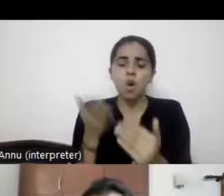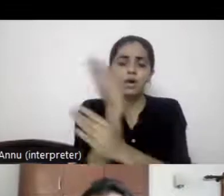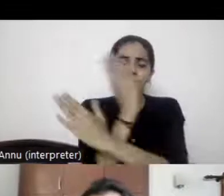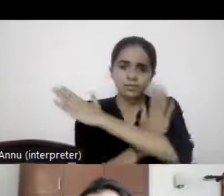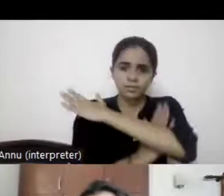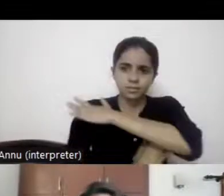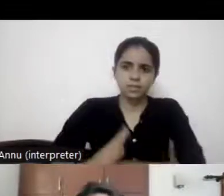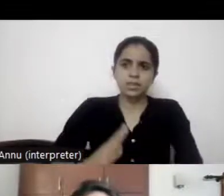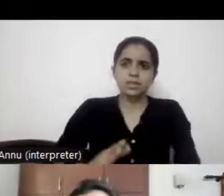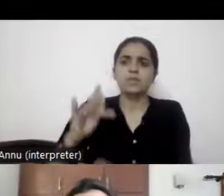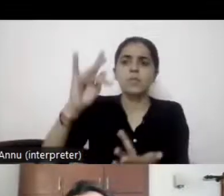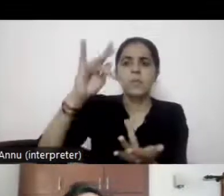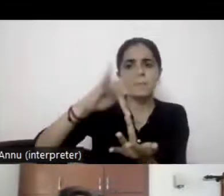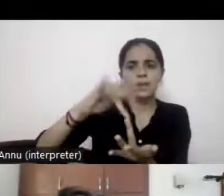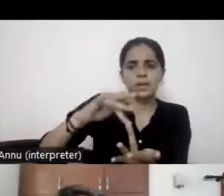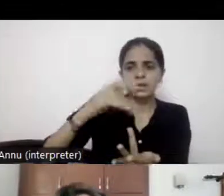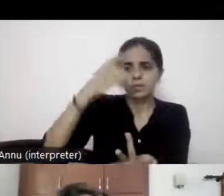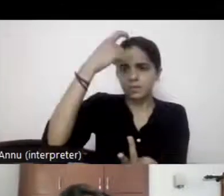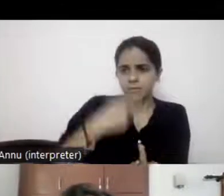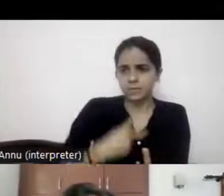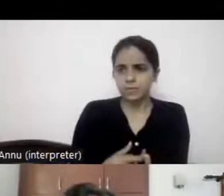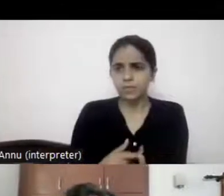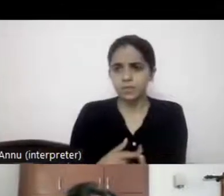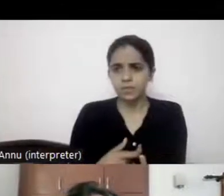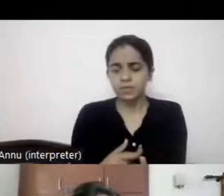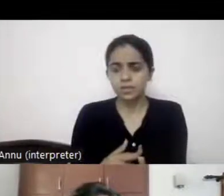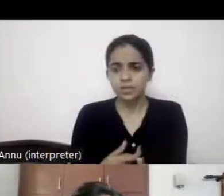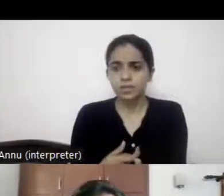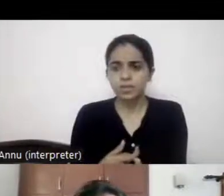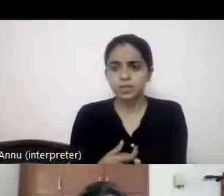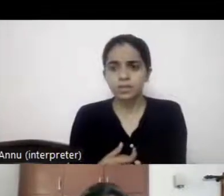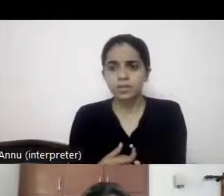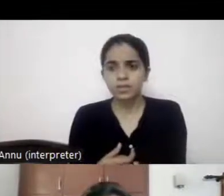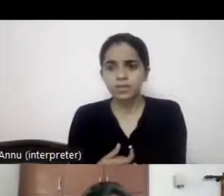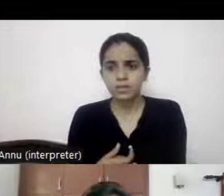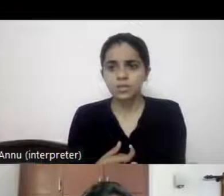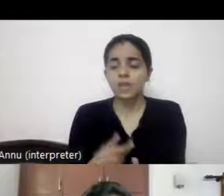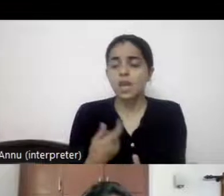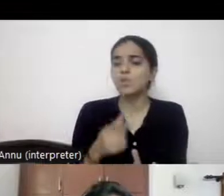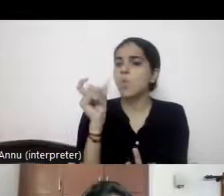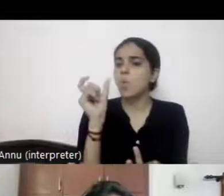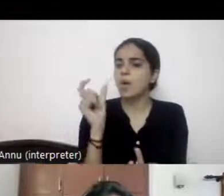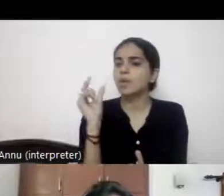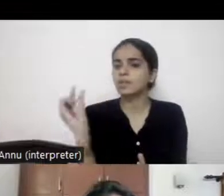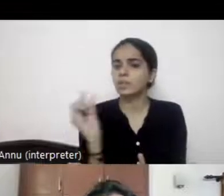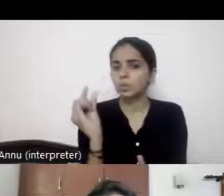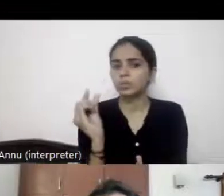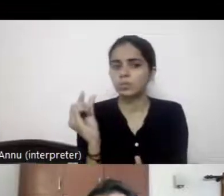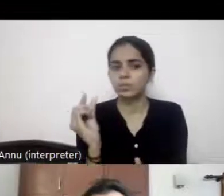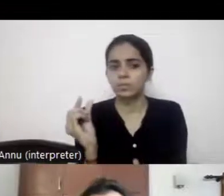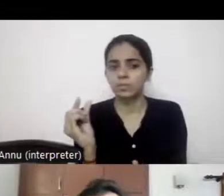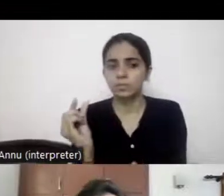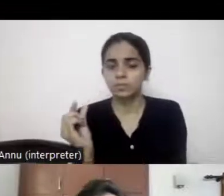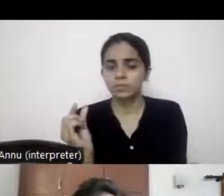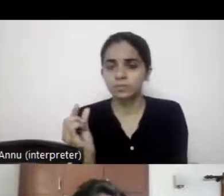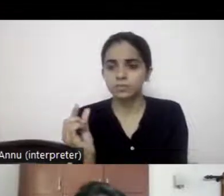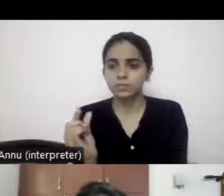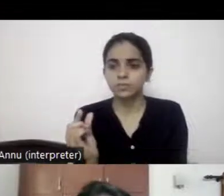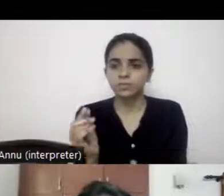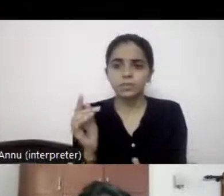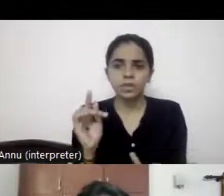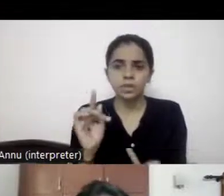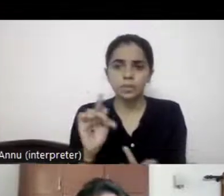disability. He also uses the word feeble-mindedness, quote unquote feeble-mindedness. Somebody who is